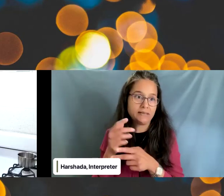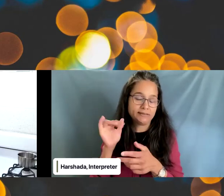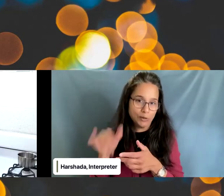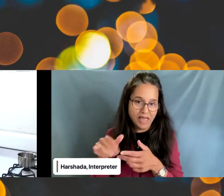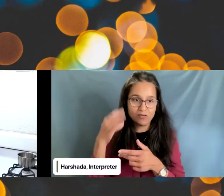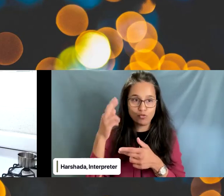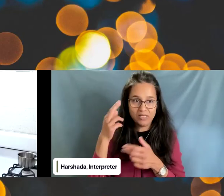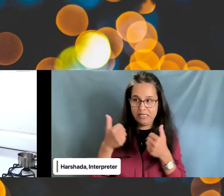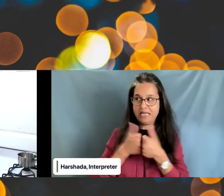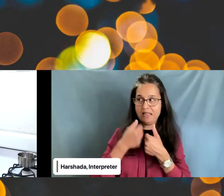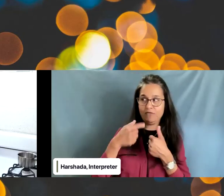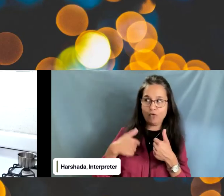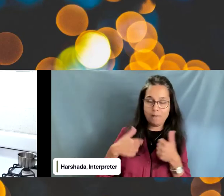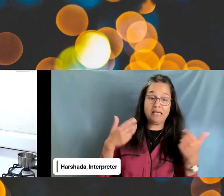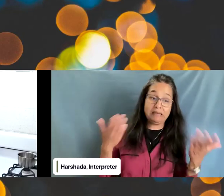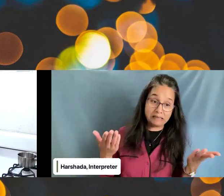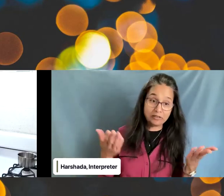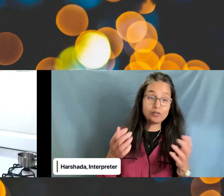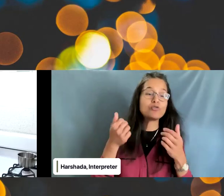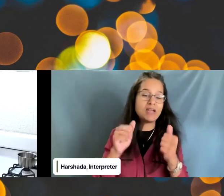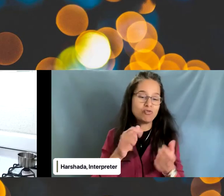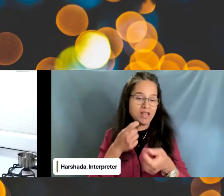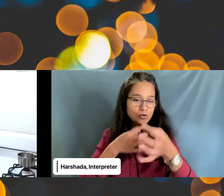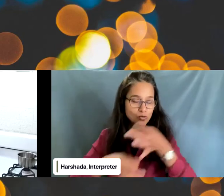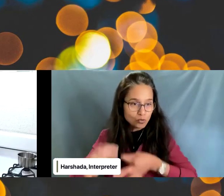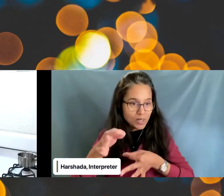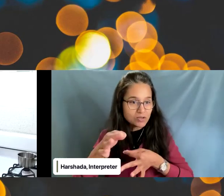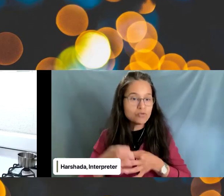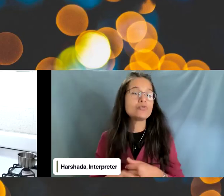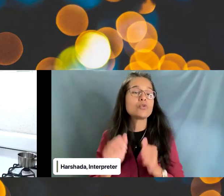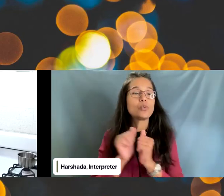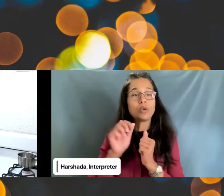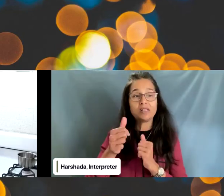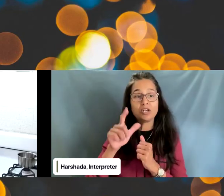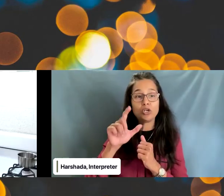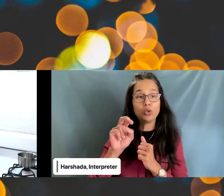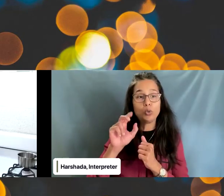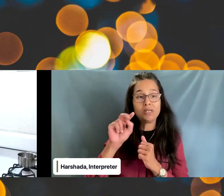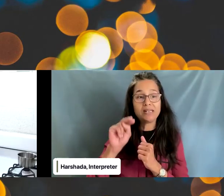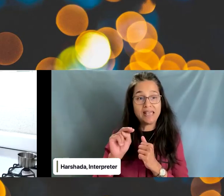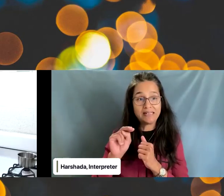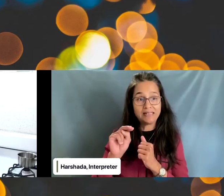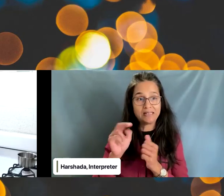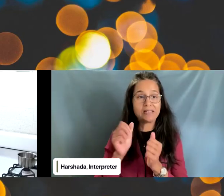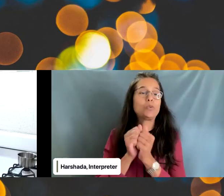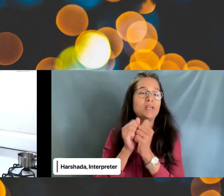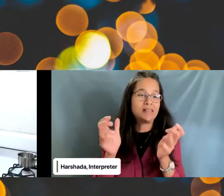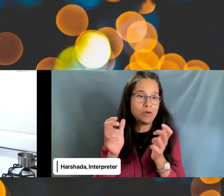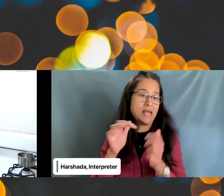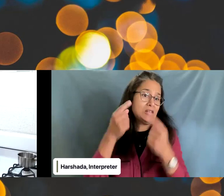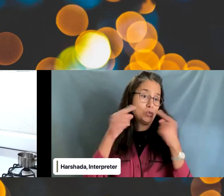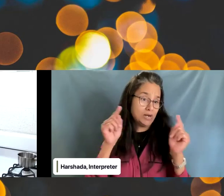make a gluten-free crust, and it worked. And Reese can't get enough of it. Keeps asking me for it. You got that Peche Melba